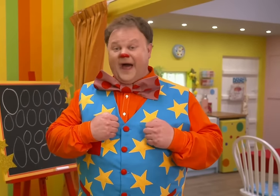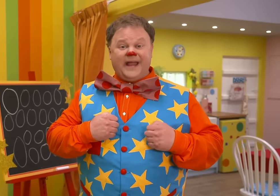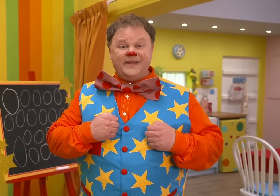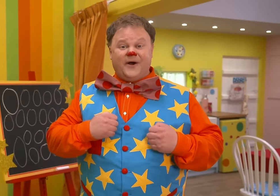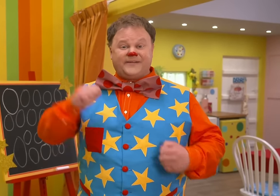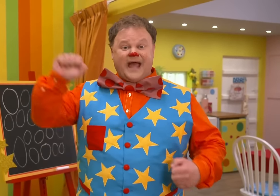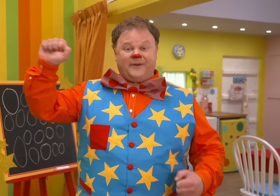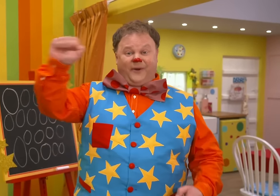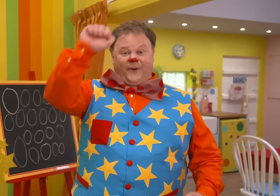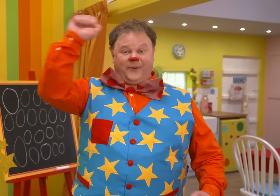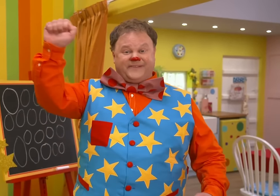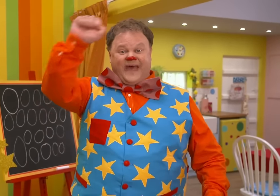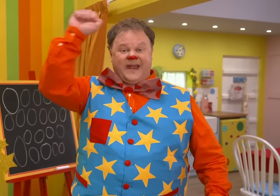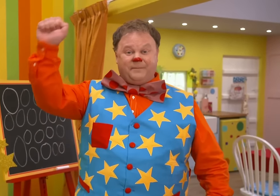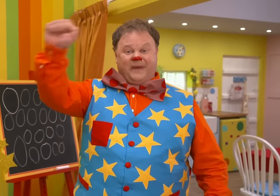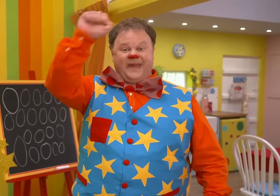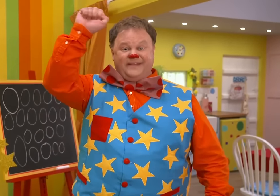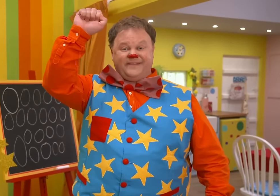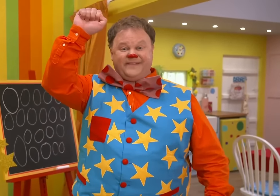I knocked down all 10 pins!